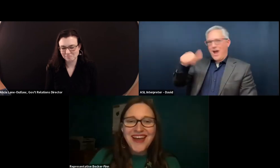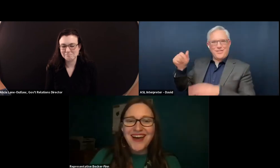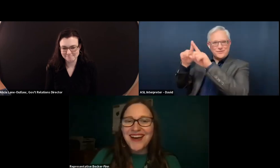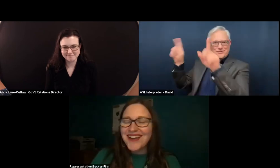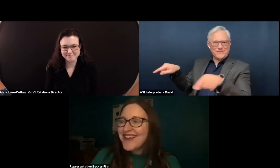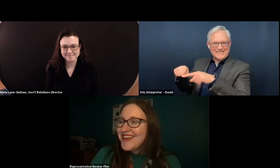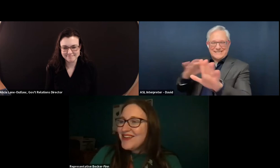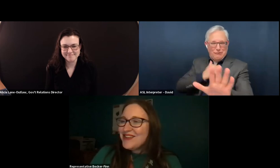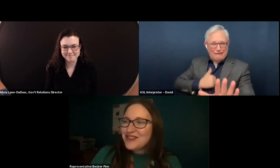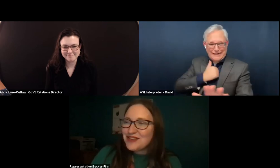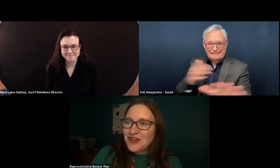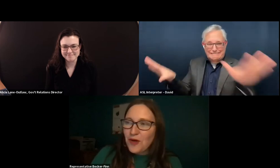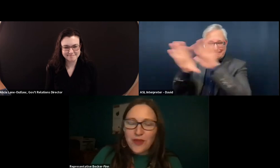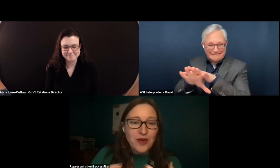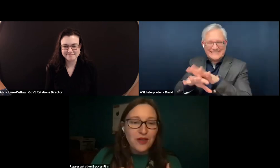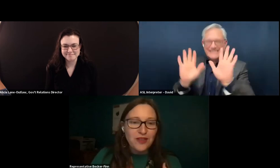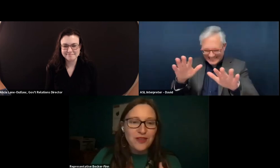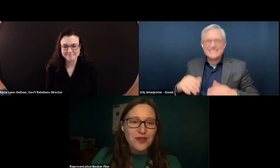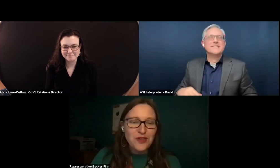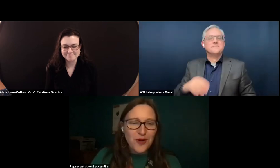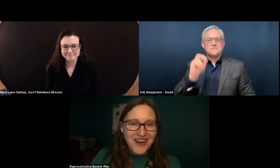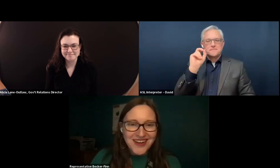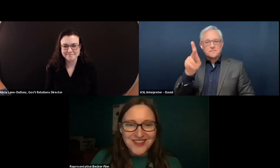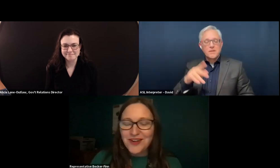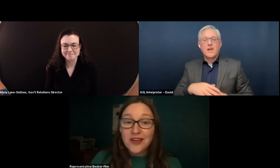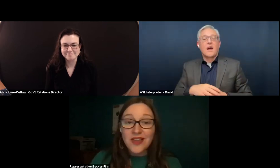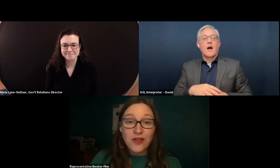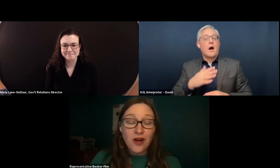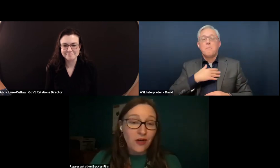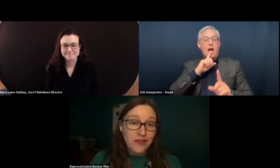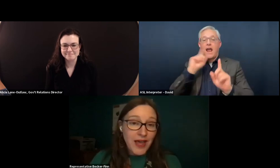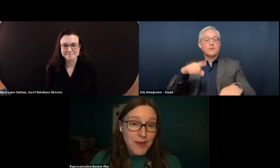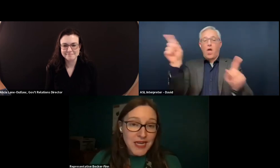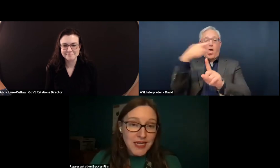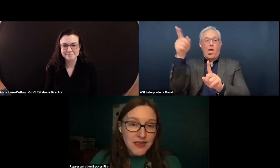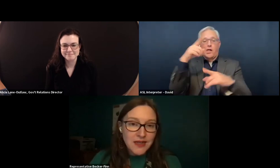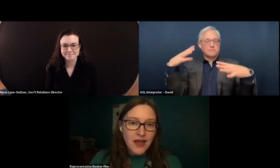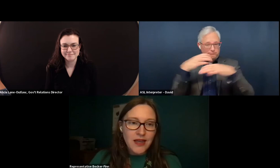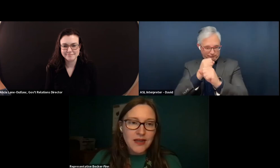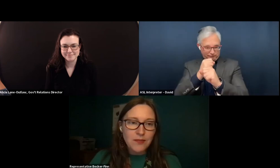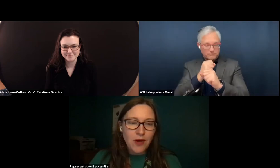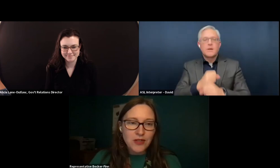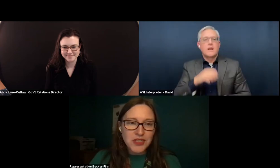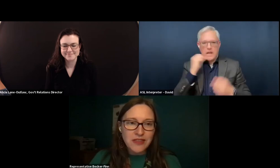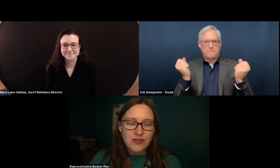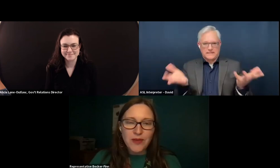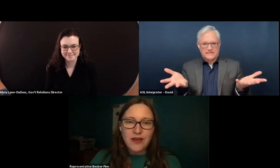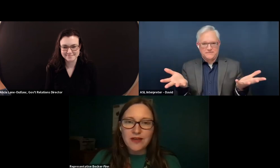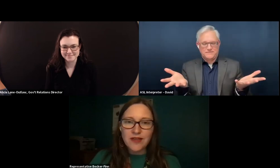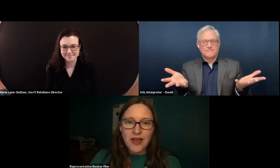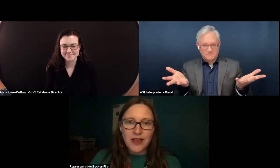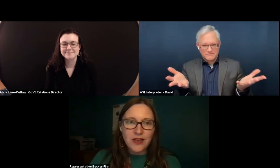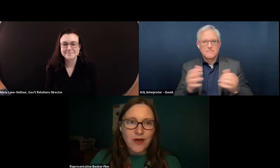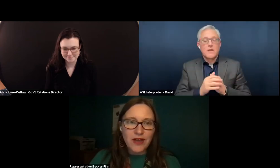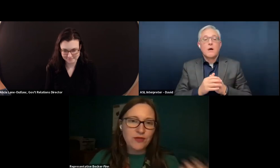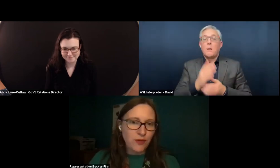time. So the short answer is that there aren't that many. And partially that's